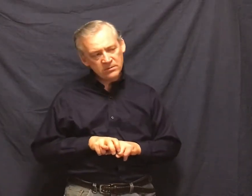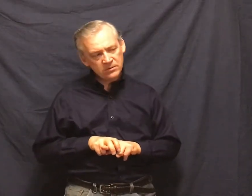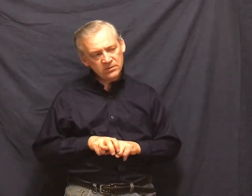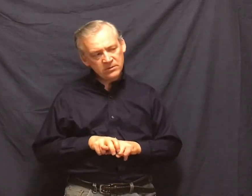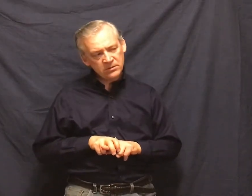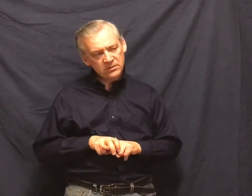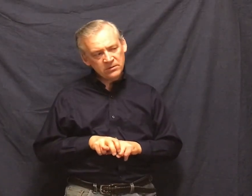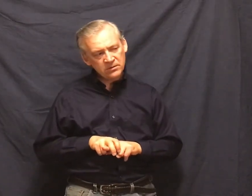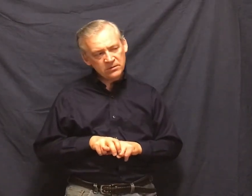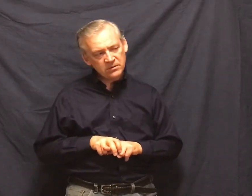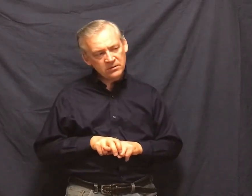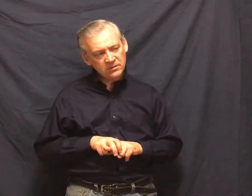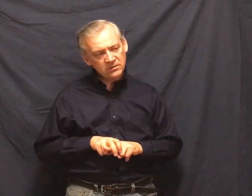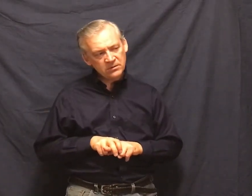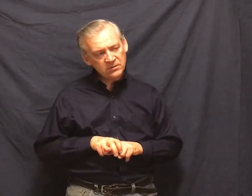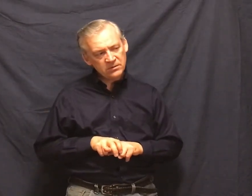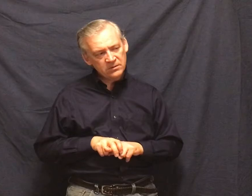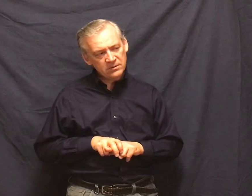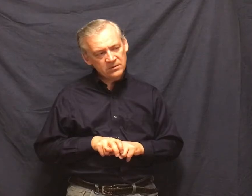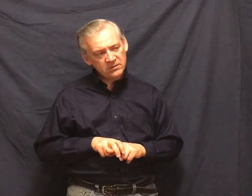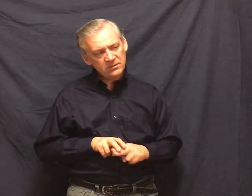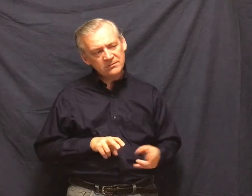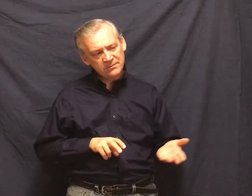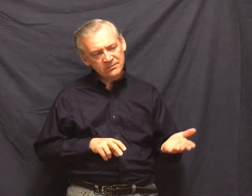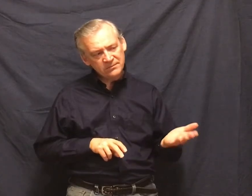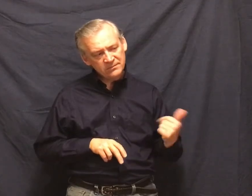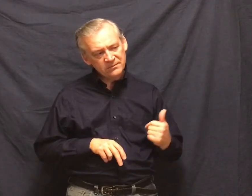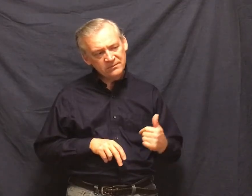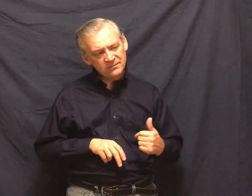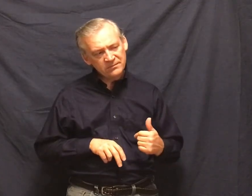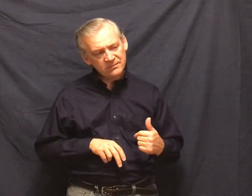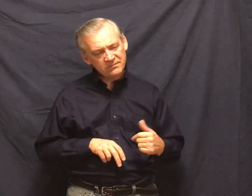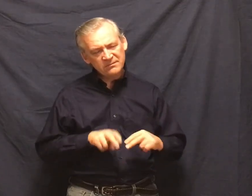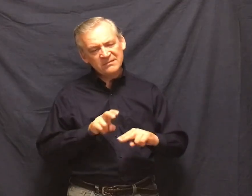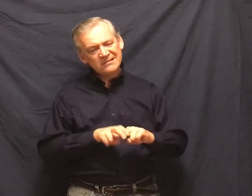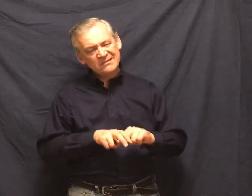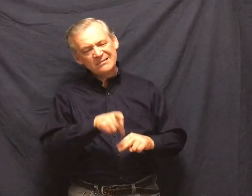Sit down, he invited. Sit down on the nail keg.